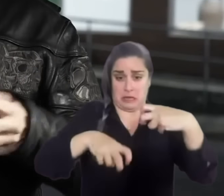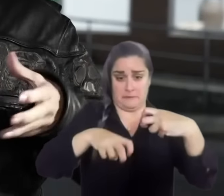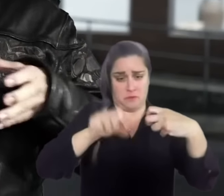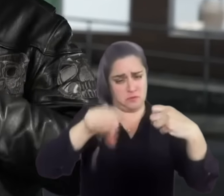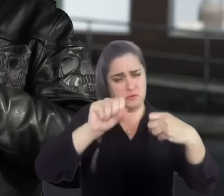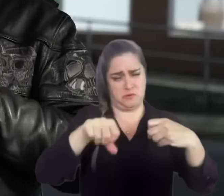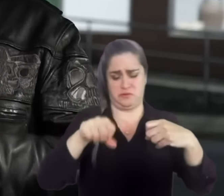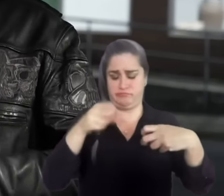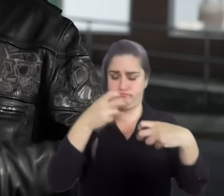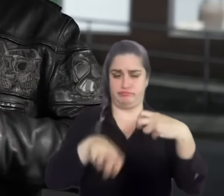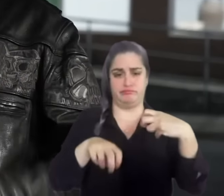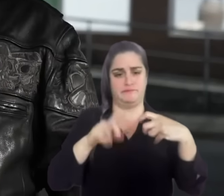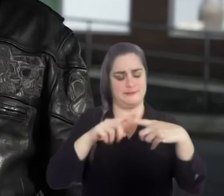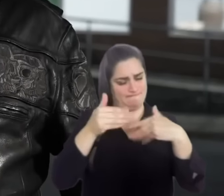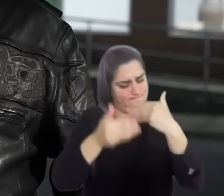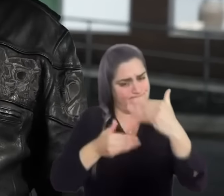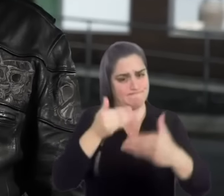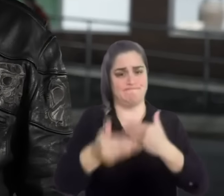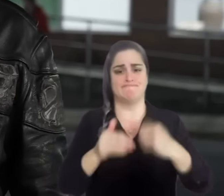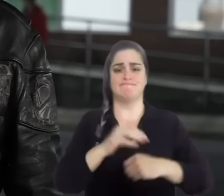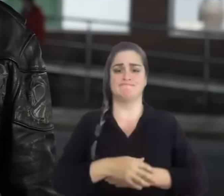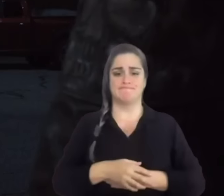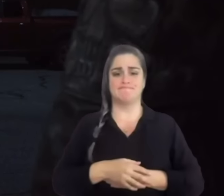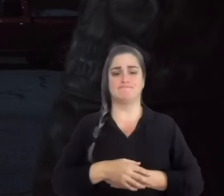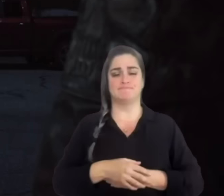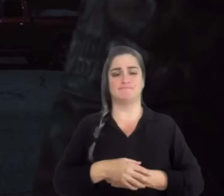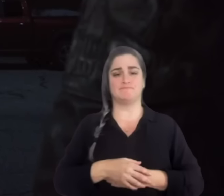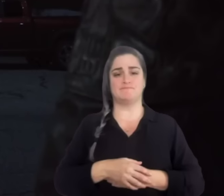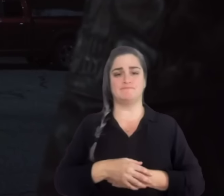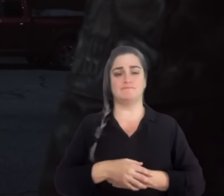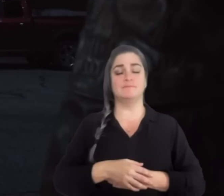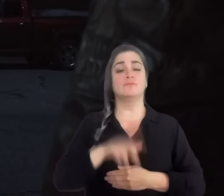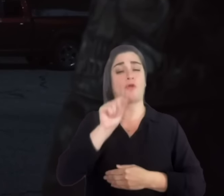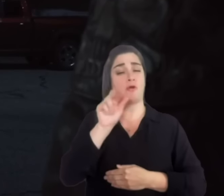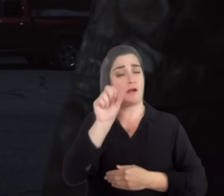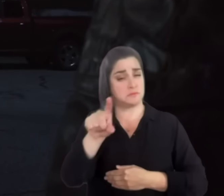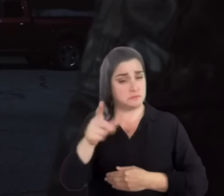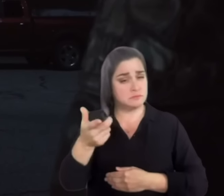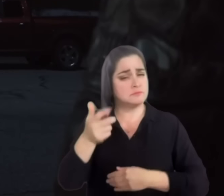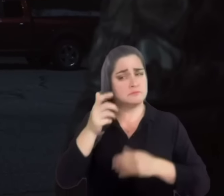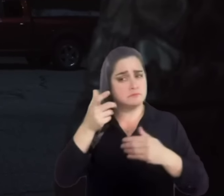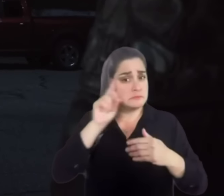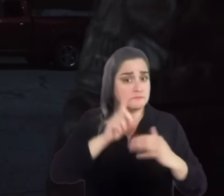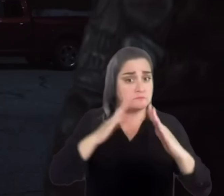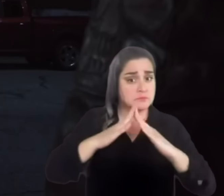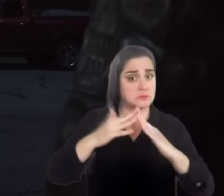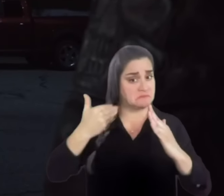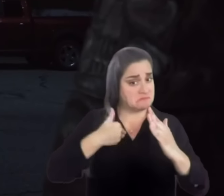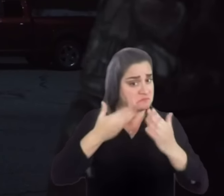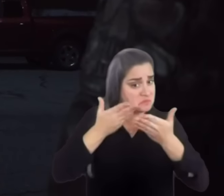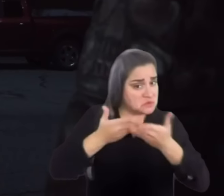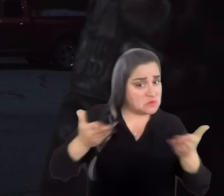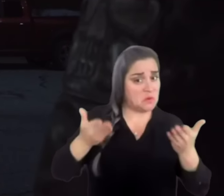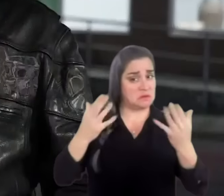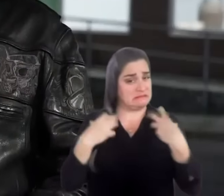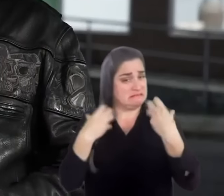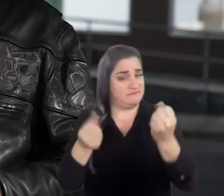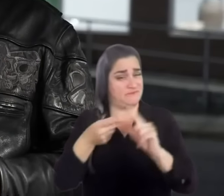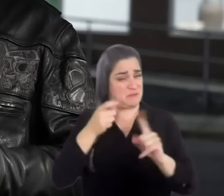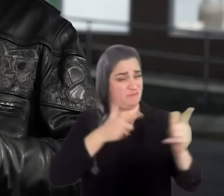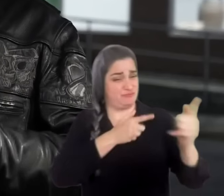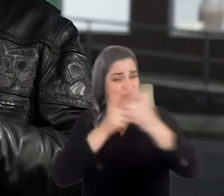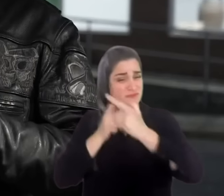very difficult. MEGAN you feel as though the deaf community has had enough resources to recover from the mass shooting?